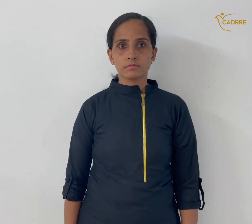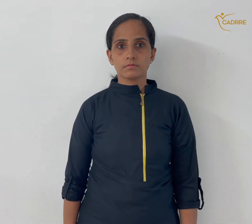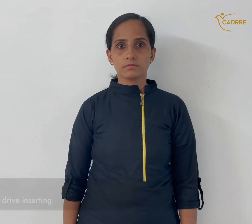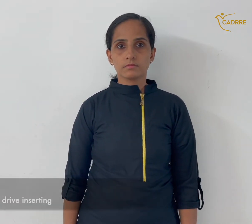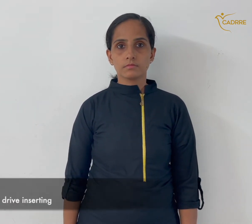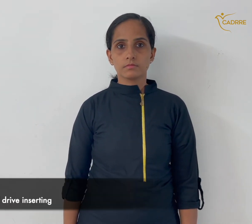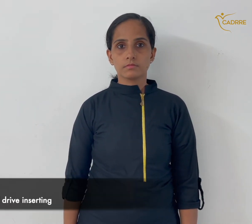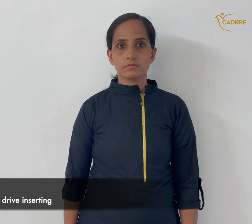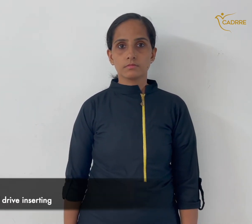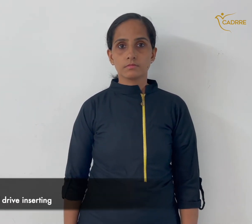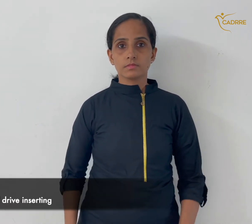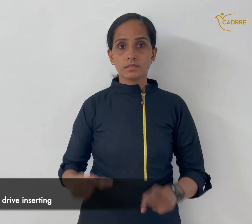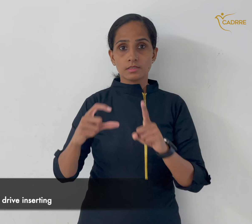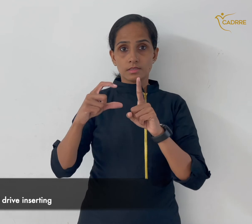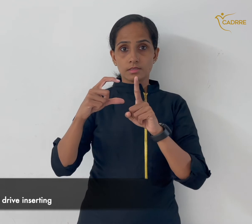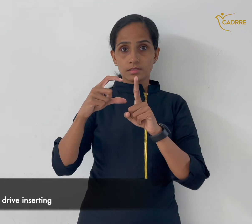dvd disk drive cad